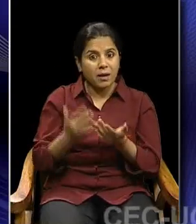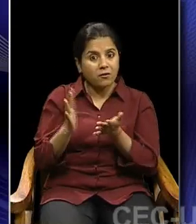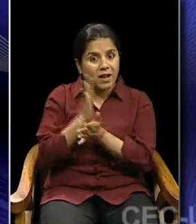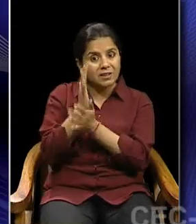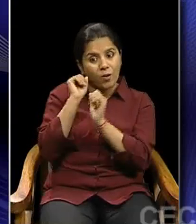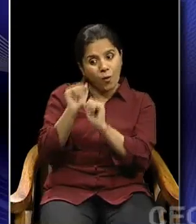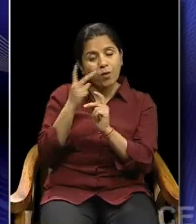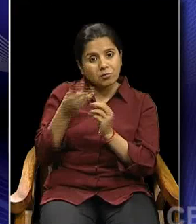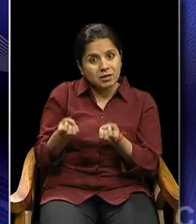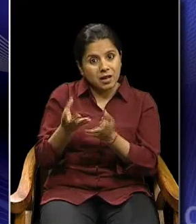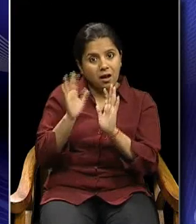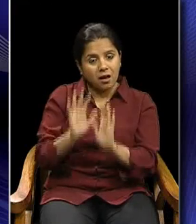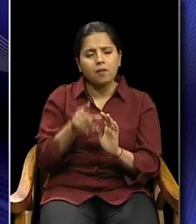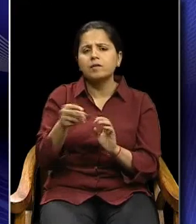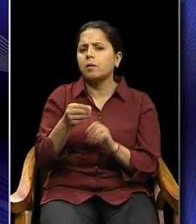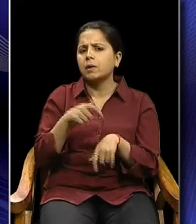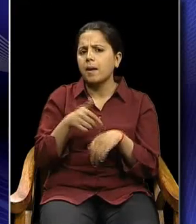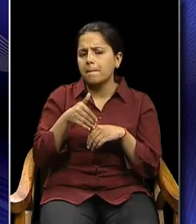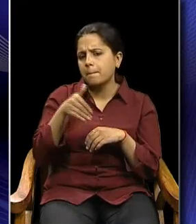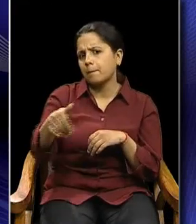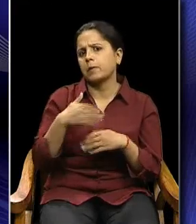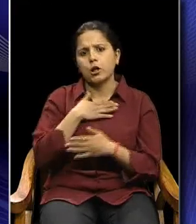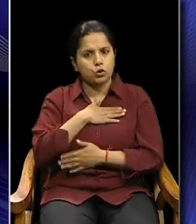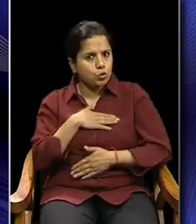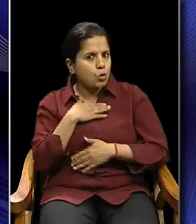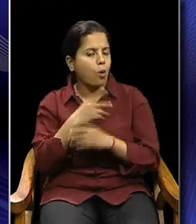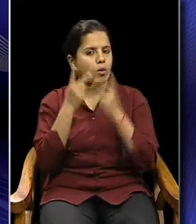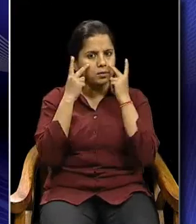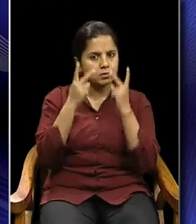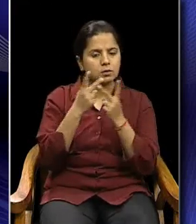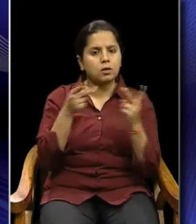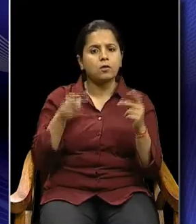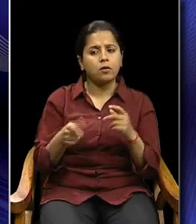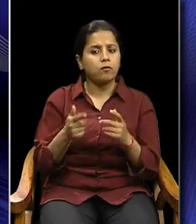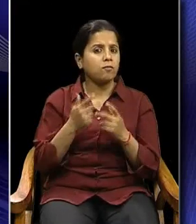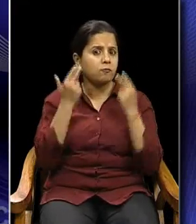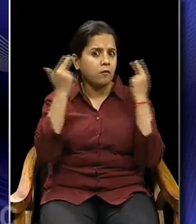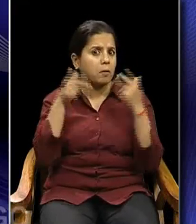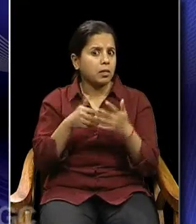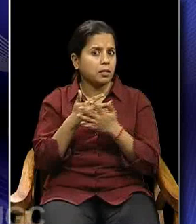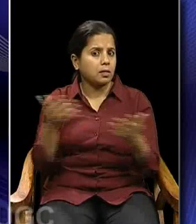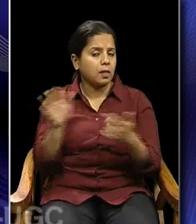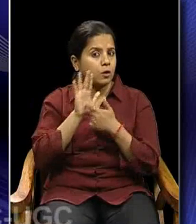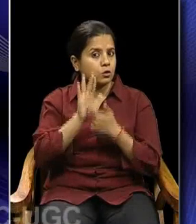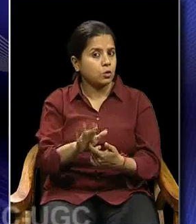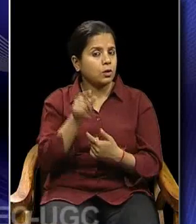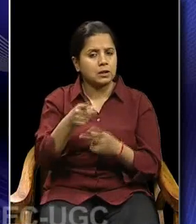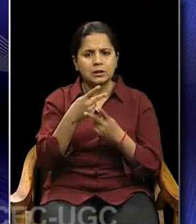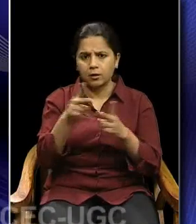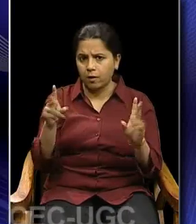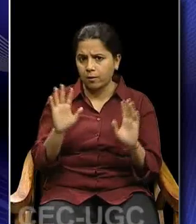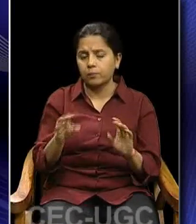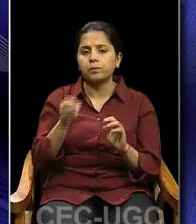of them, they are based on the different kinds of entertainment and popular products, they differ in nature from the